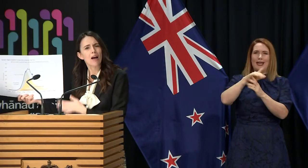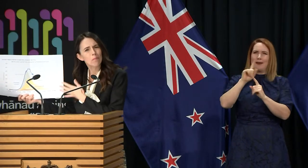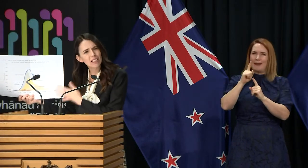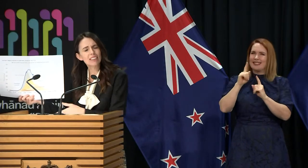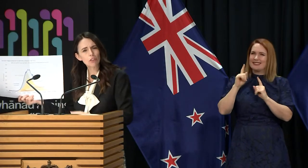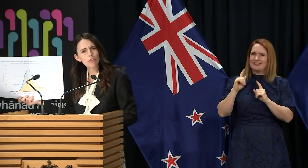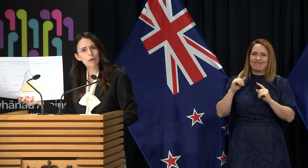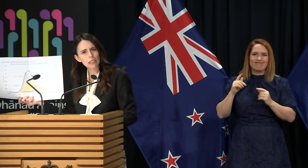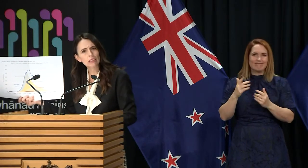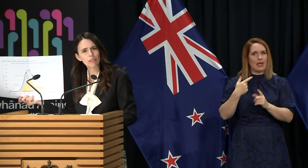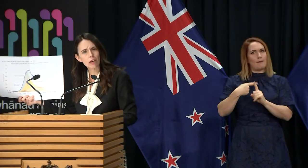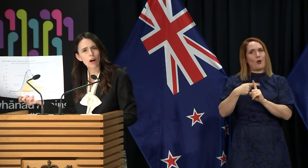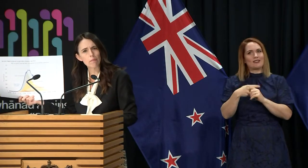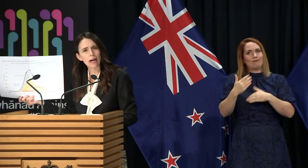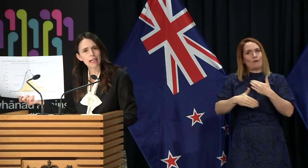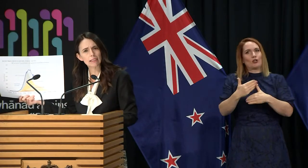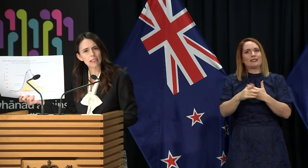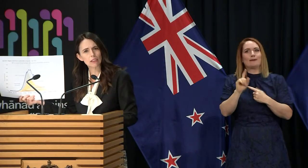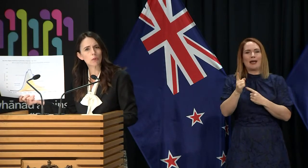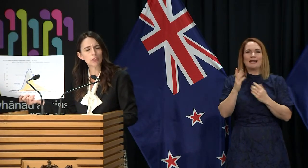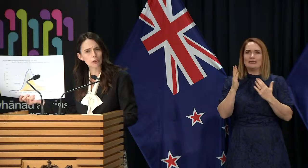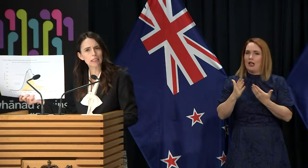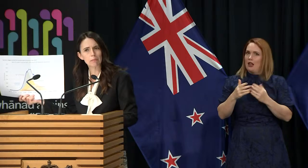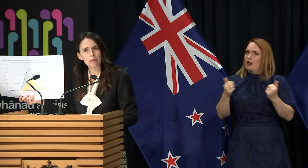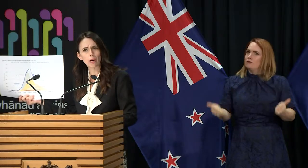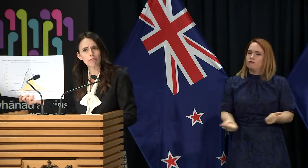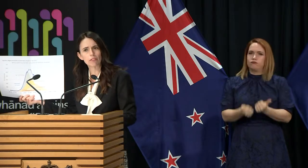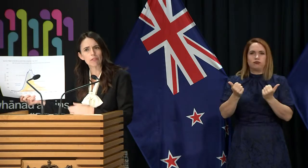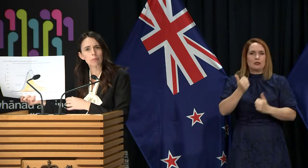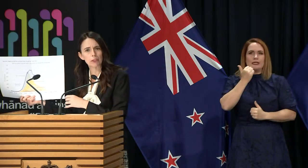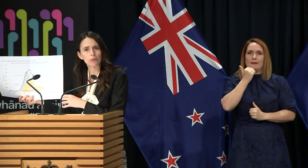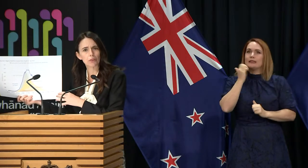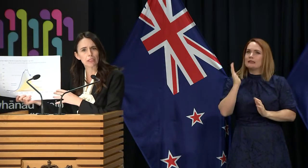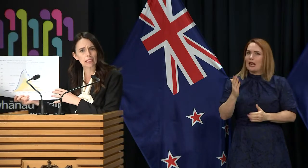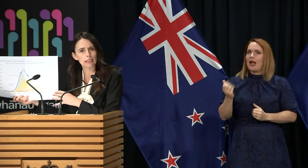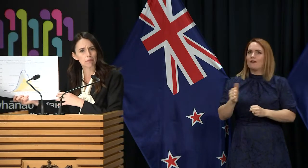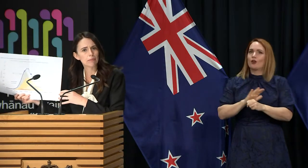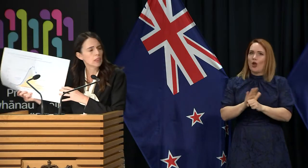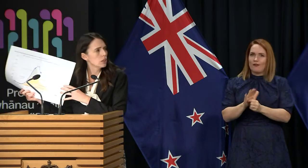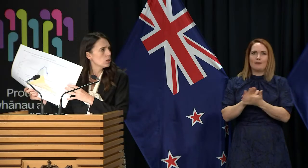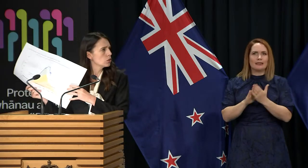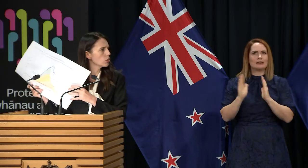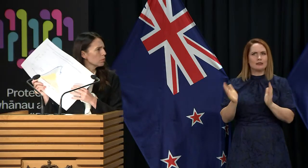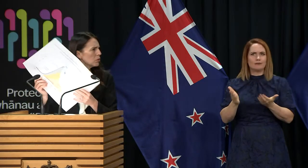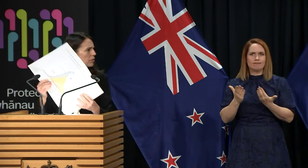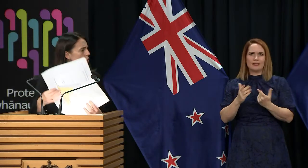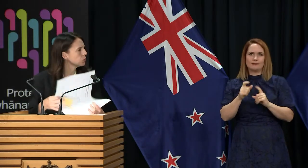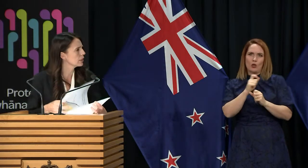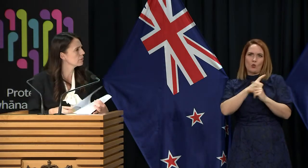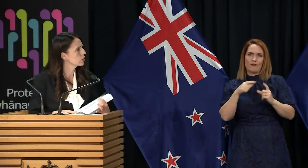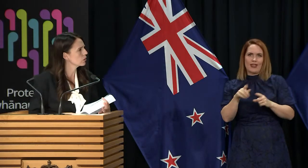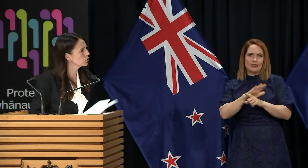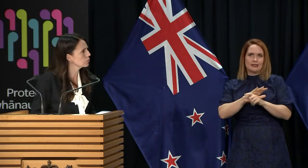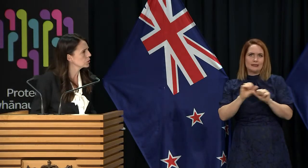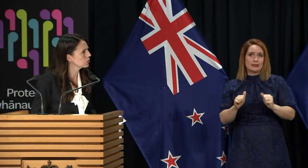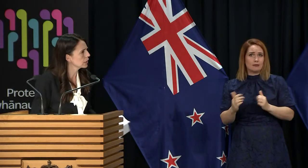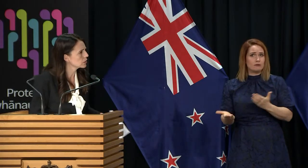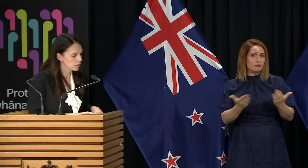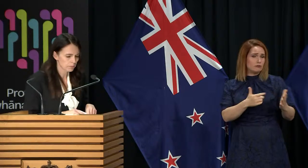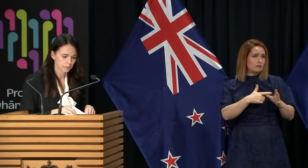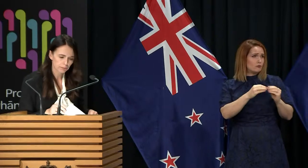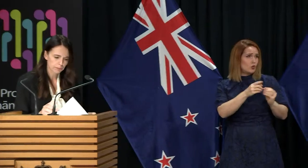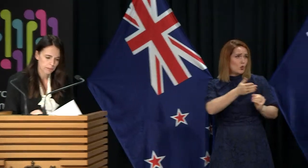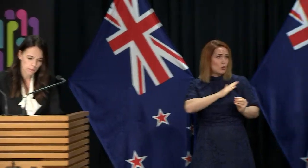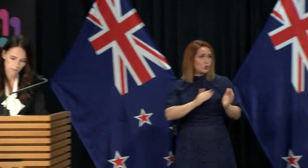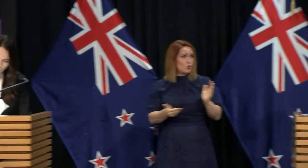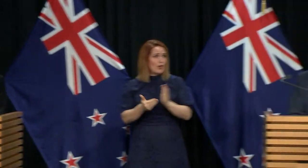progress, but it is off a relatively high base. And so we do need to be mindful of the pressure on the system. Prime Minister, do you want to give a contribution on